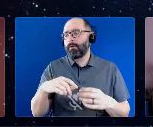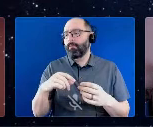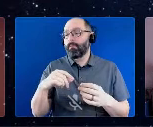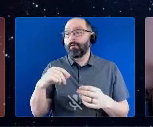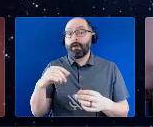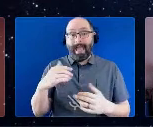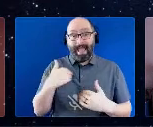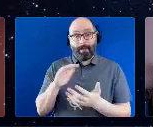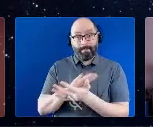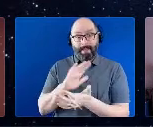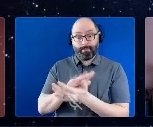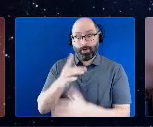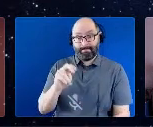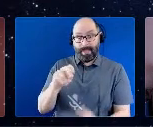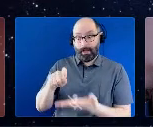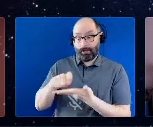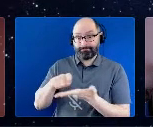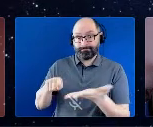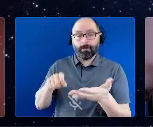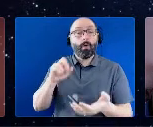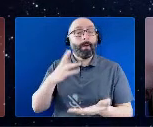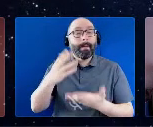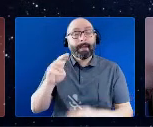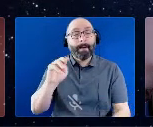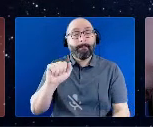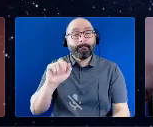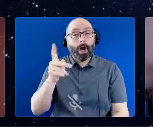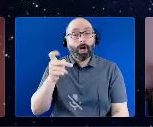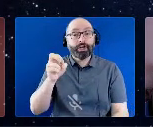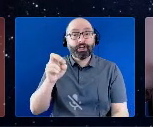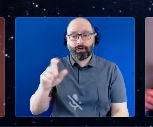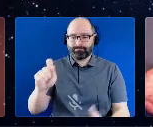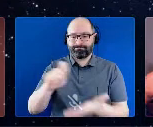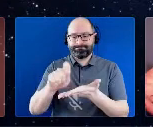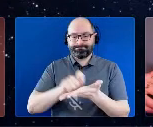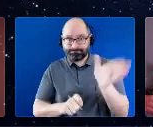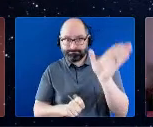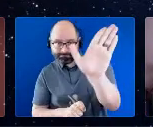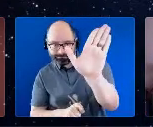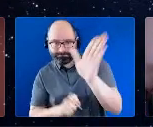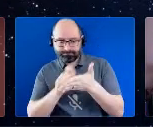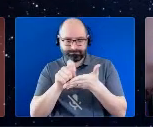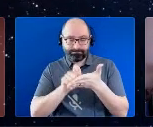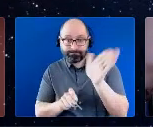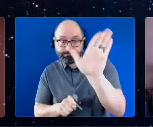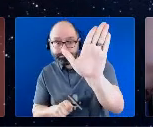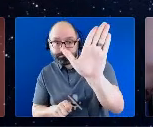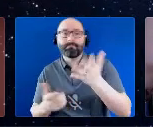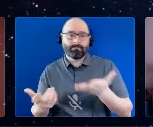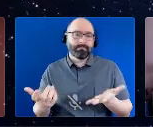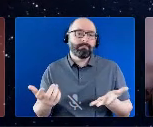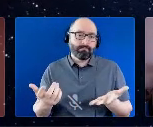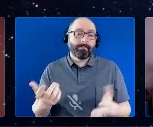and pen during a remote interview and sketching, or maybe a marker during a remote interview so you can hold it up and it can be more visible in the camera.